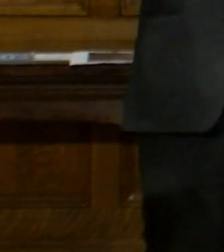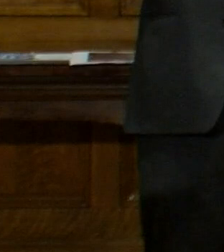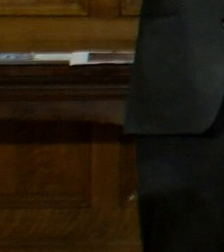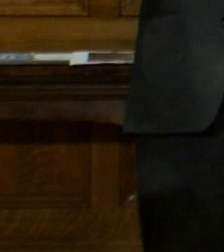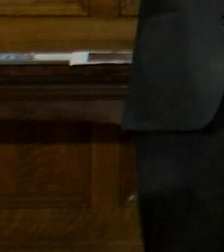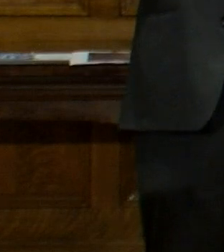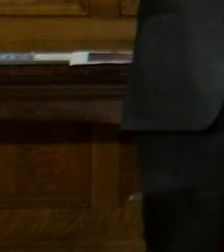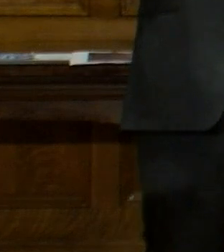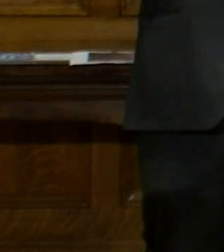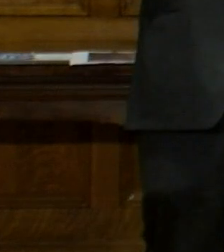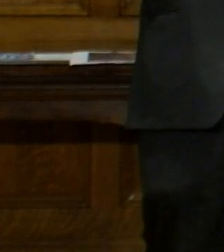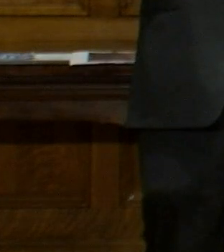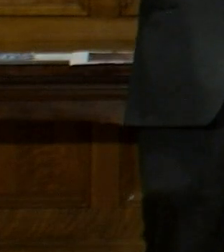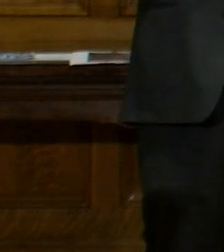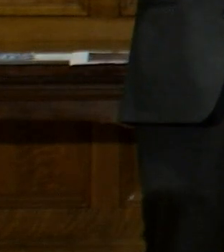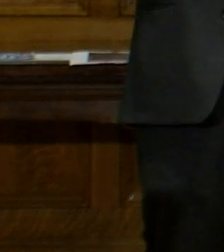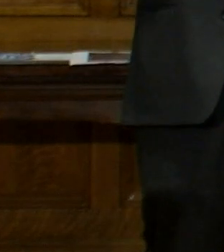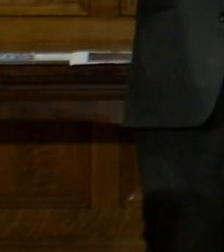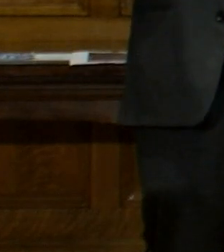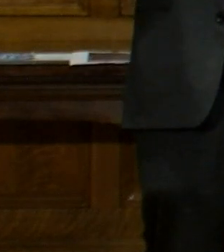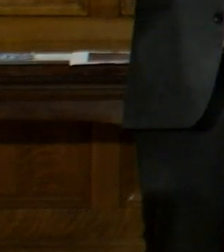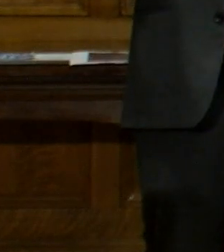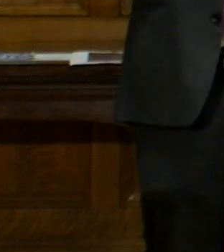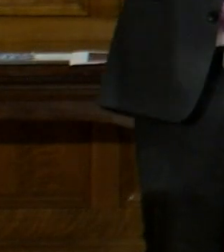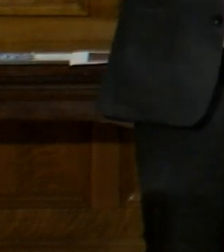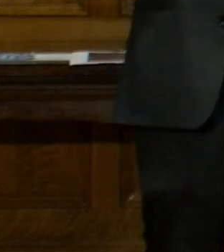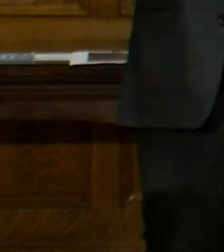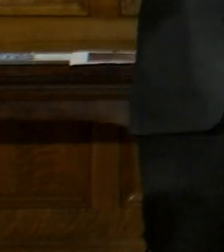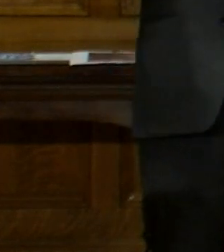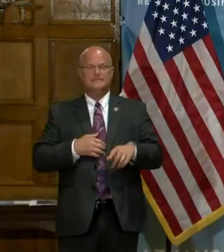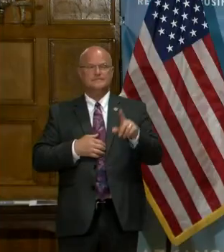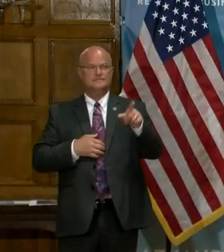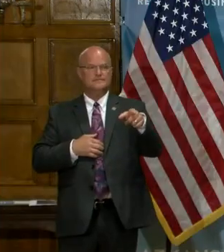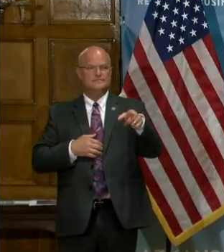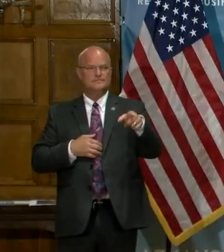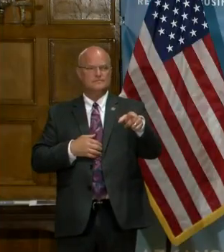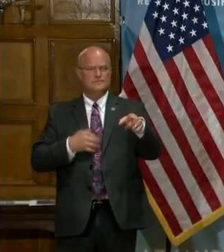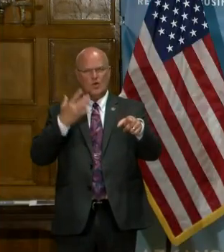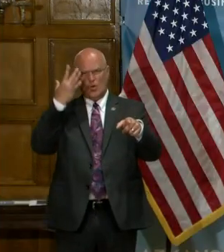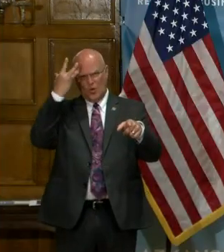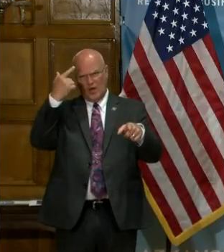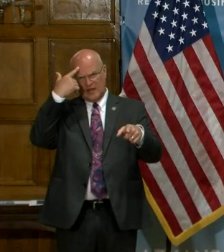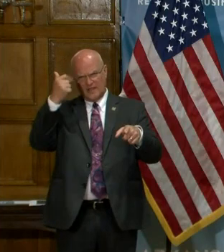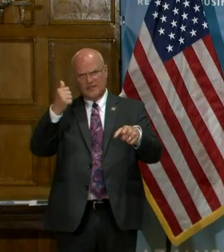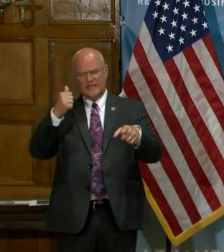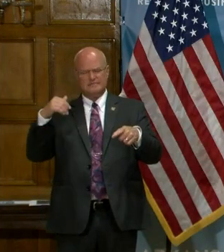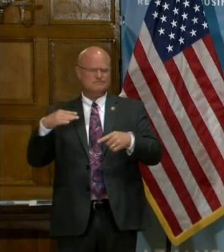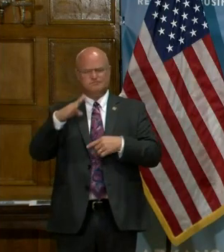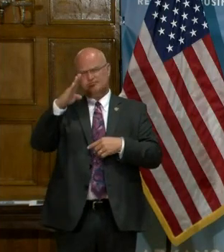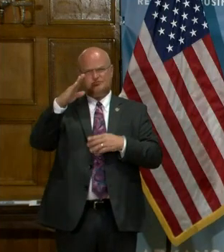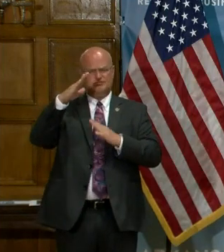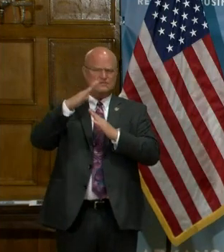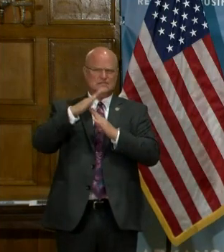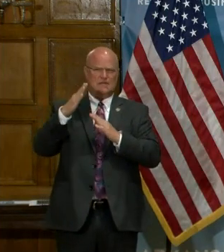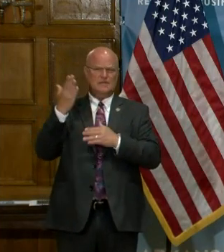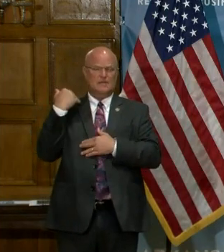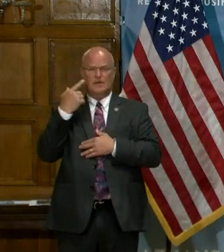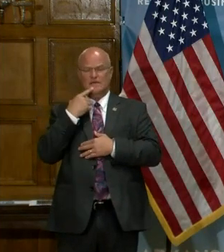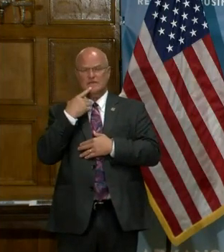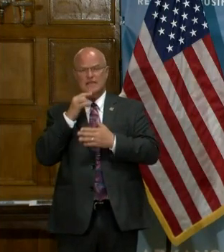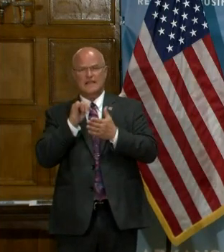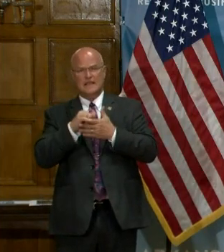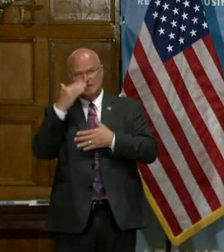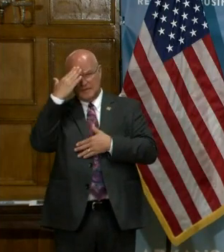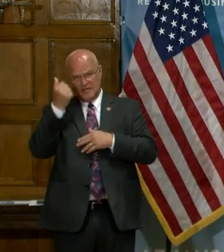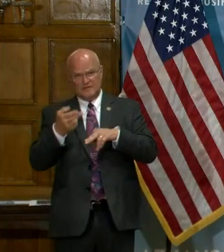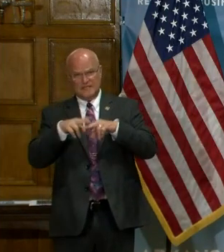sense and what the next step should be. Yes? Why do you think we're breaking a record today? In the past, you've said that